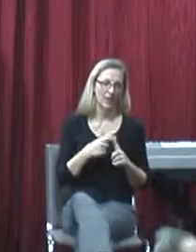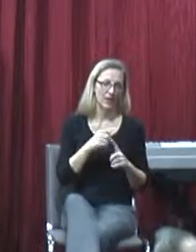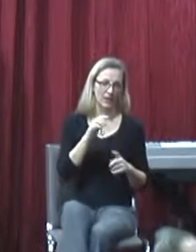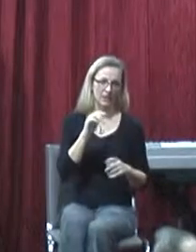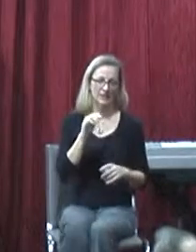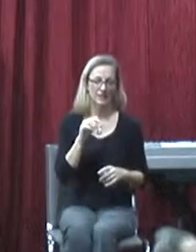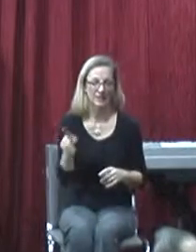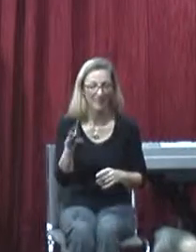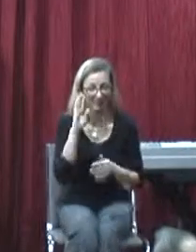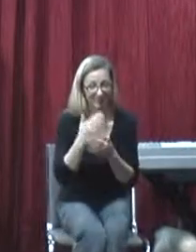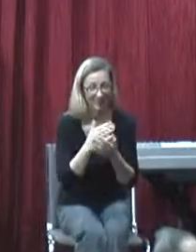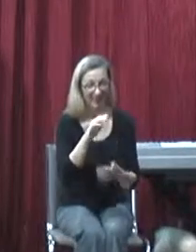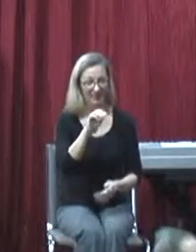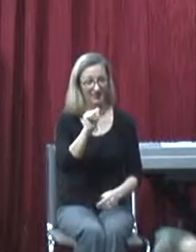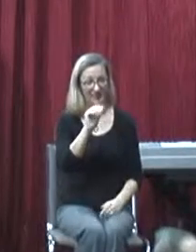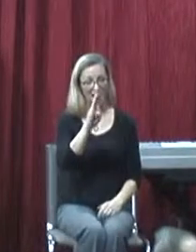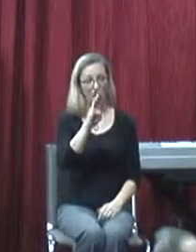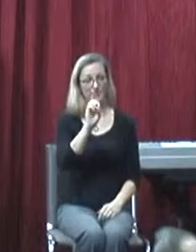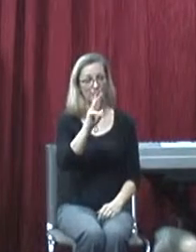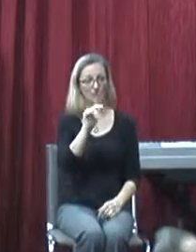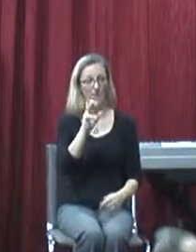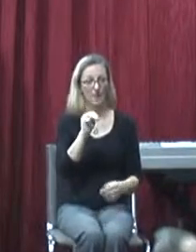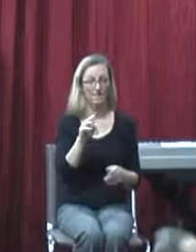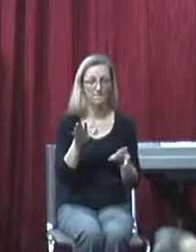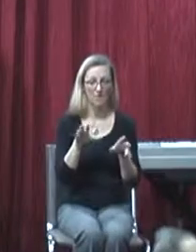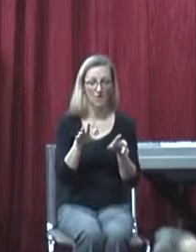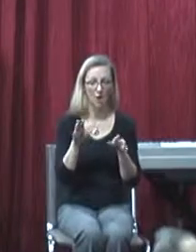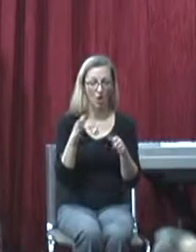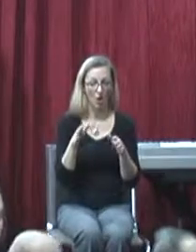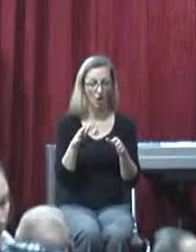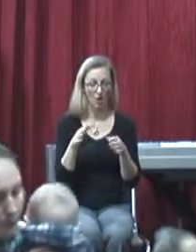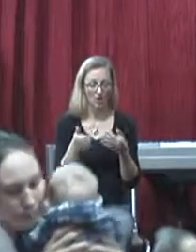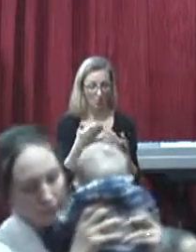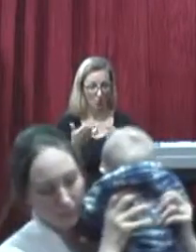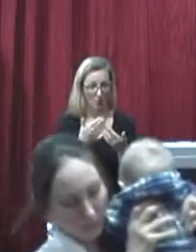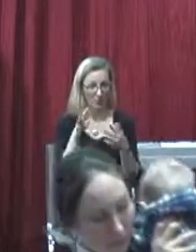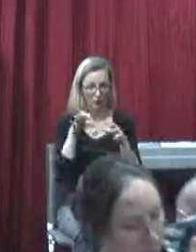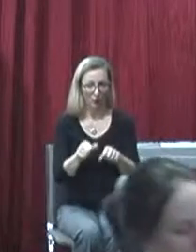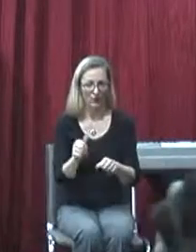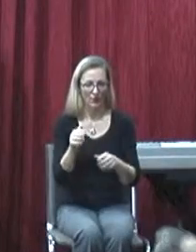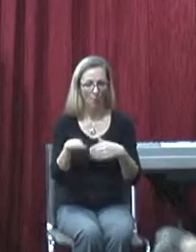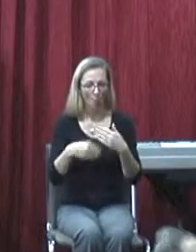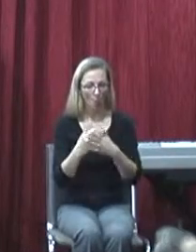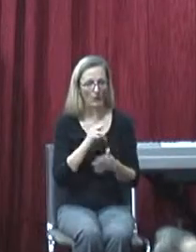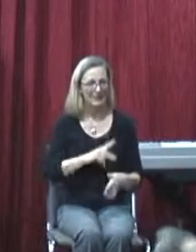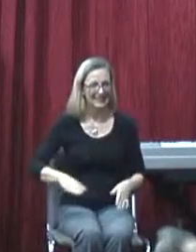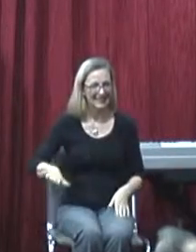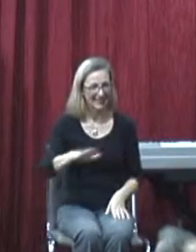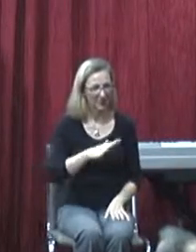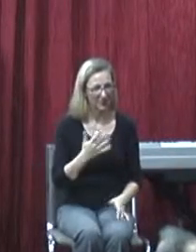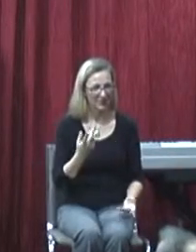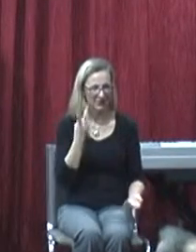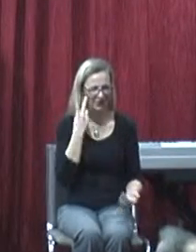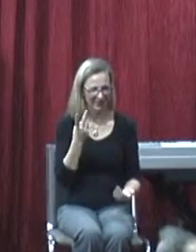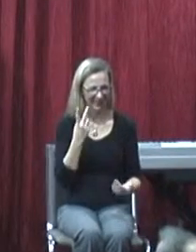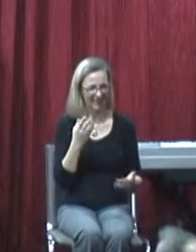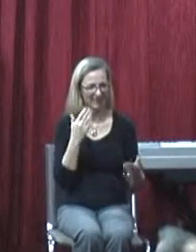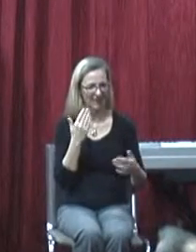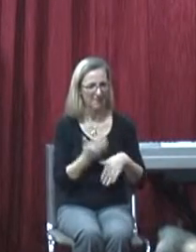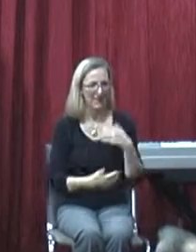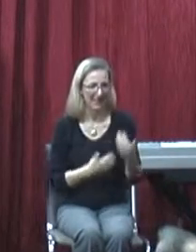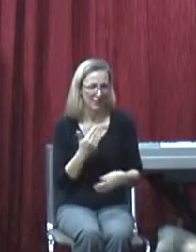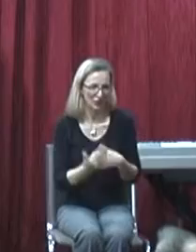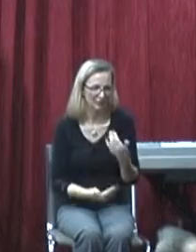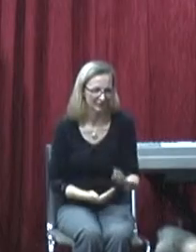David's kingdom. So it's a pattern. And I have to say, this is one of the things that that really